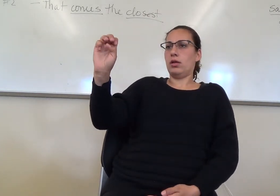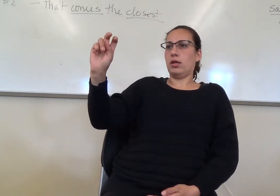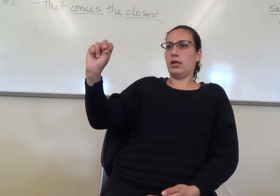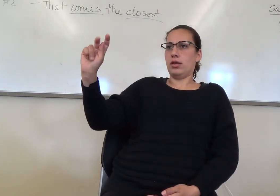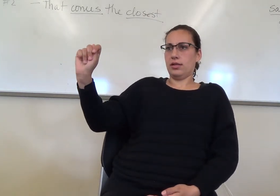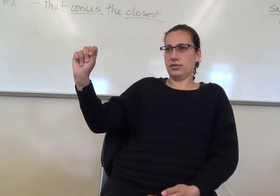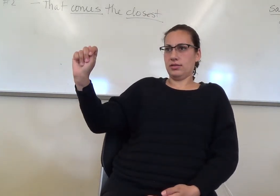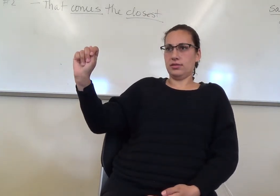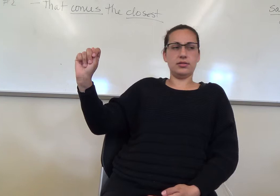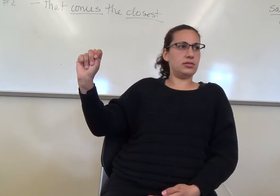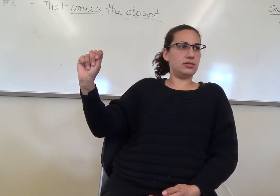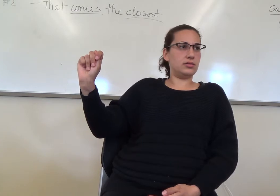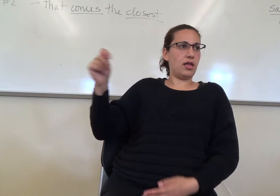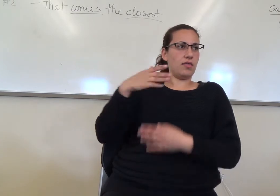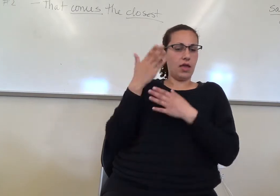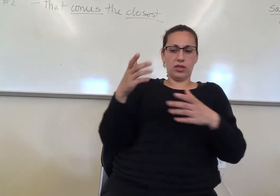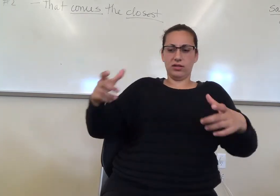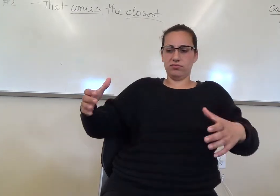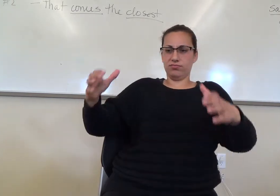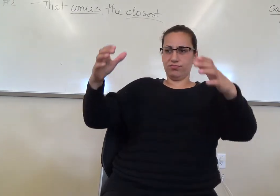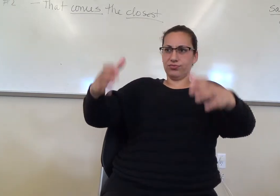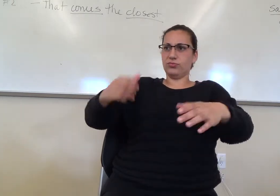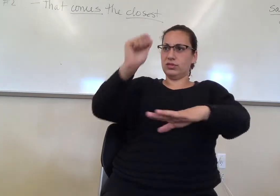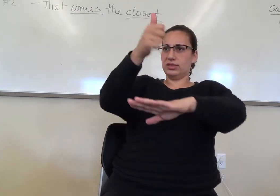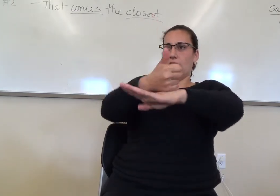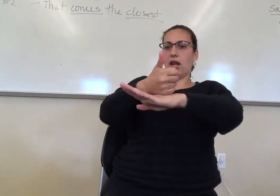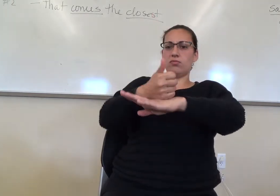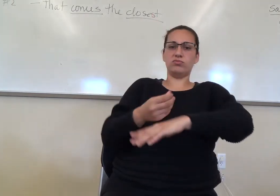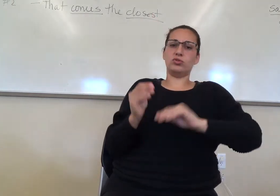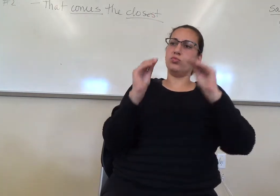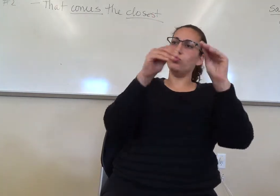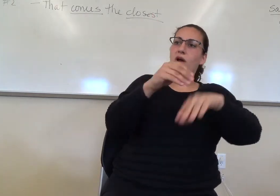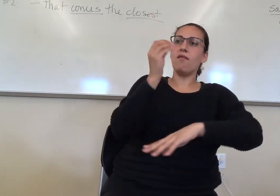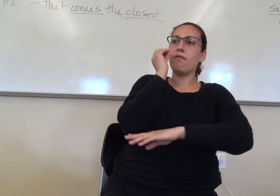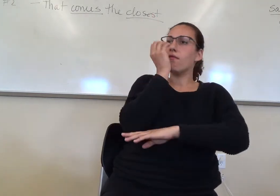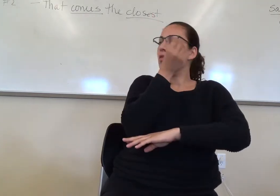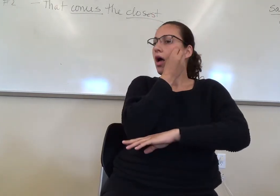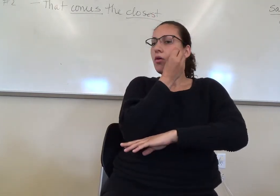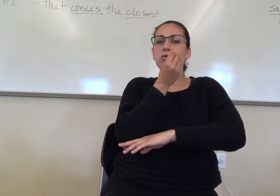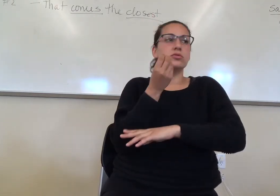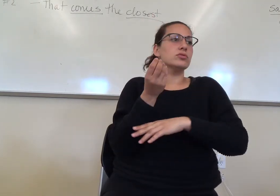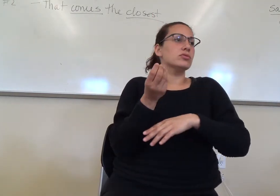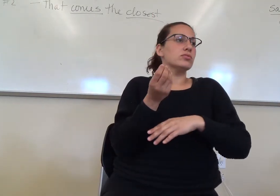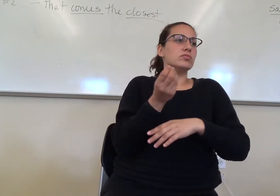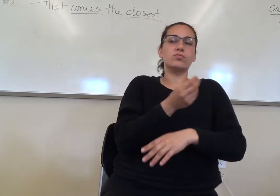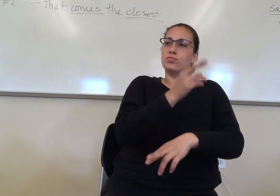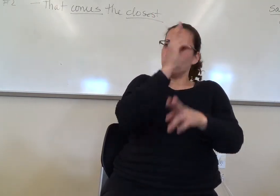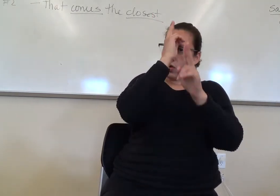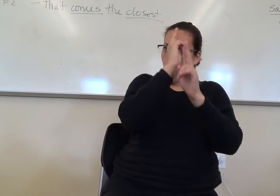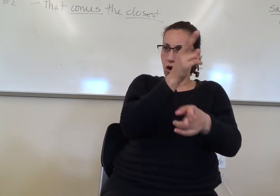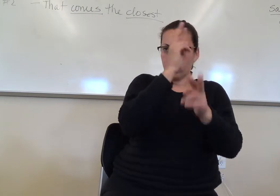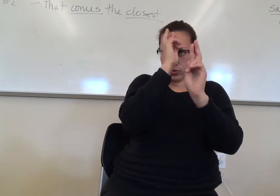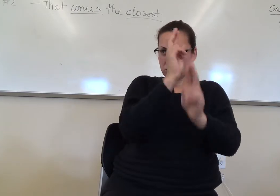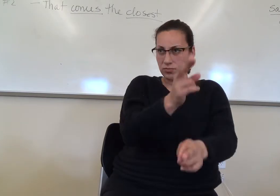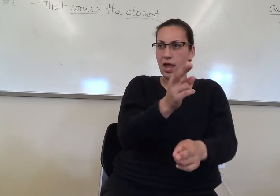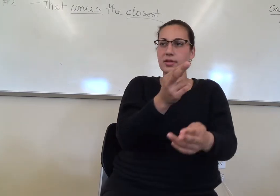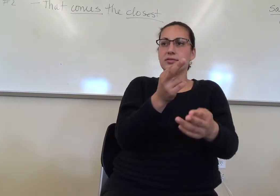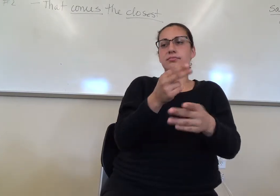stuff. Okay. So, what is this telling of us? What, Louise? No, my daughter's been